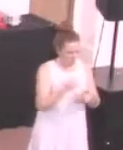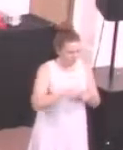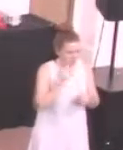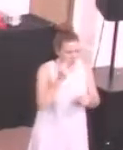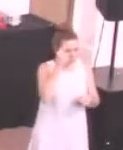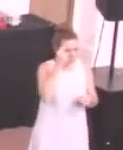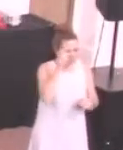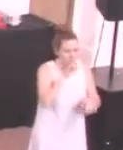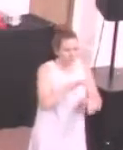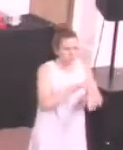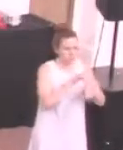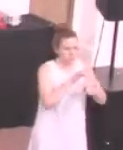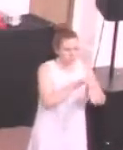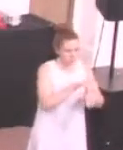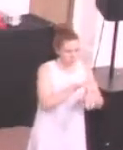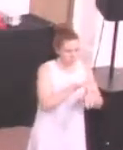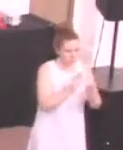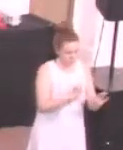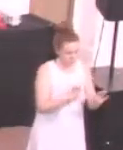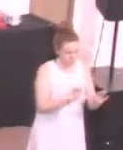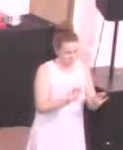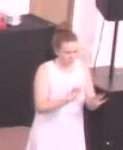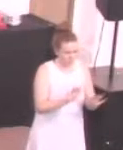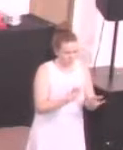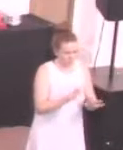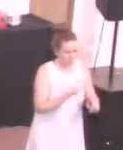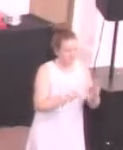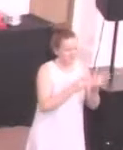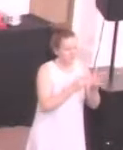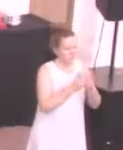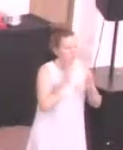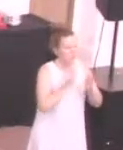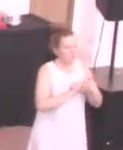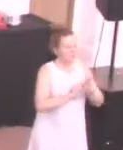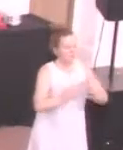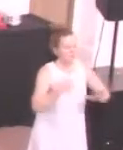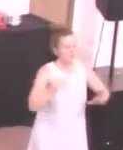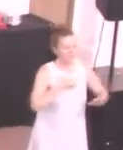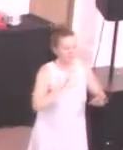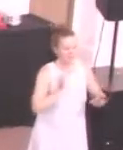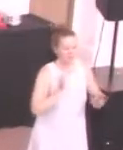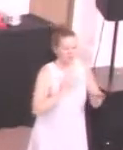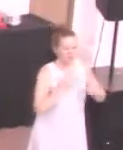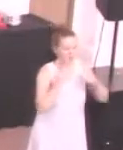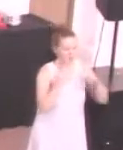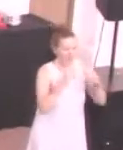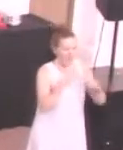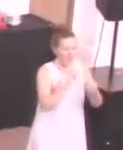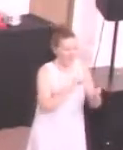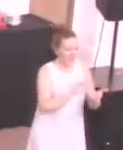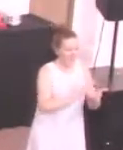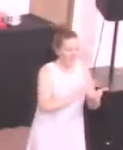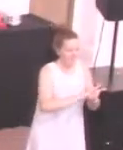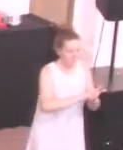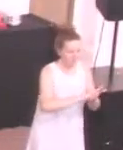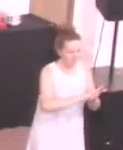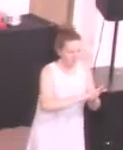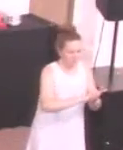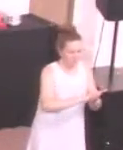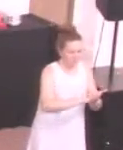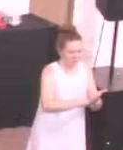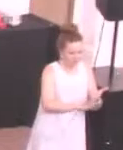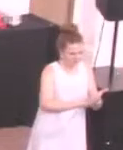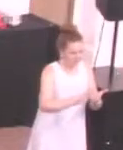our sins, he is faithful and just and will forgive us our sins and purify us from all